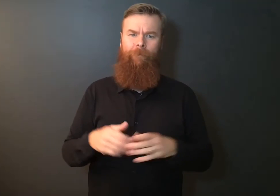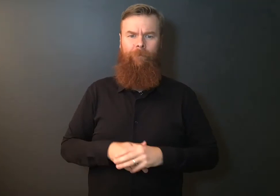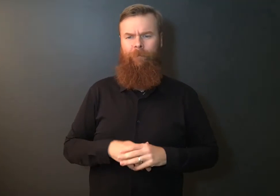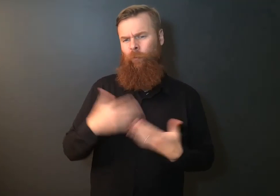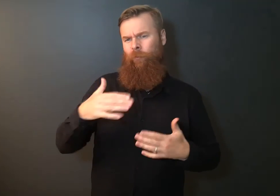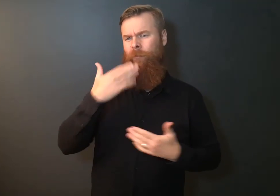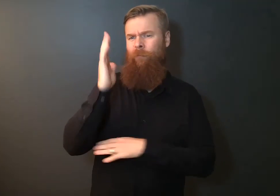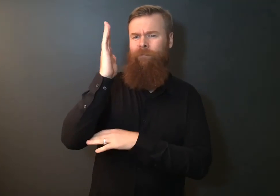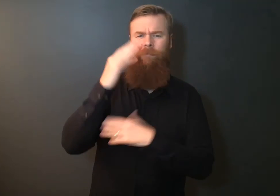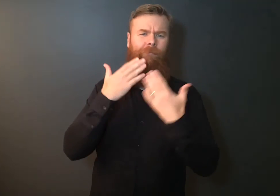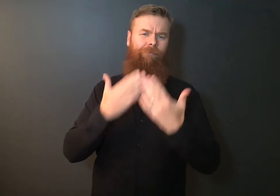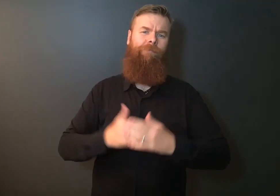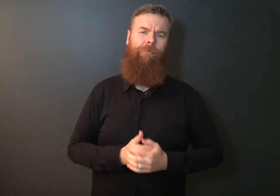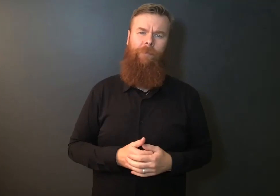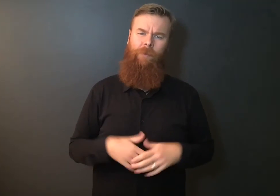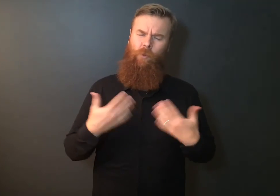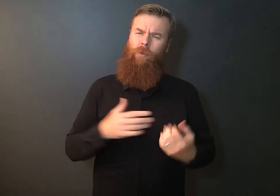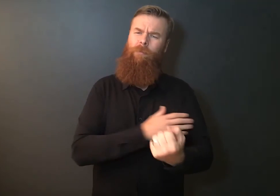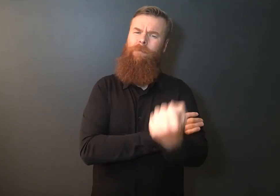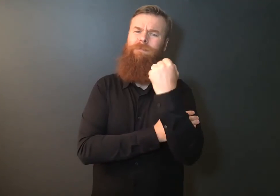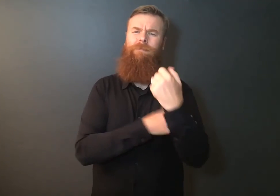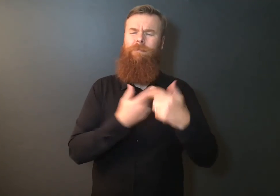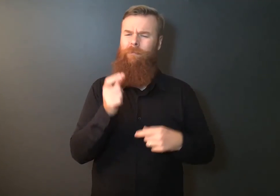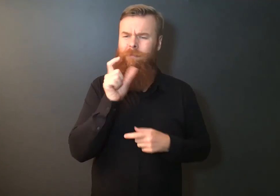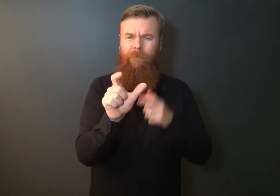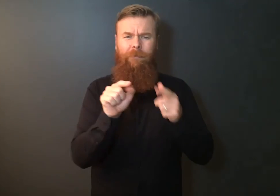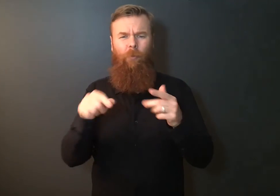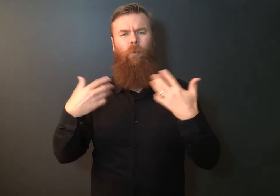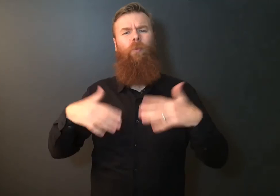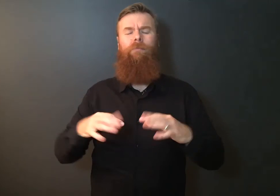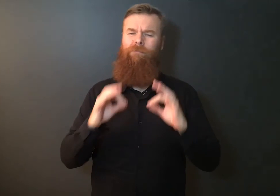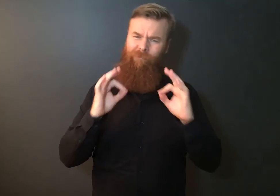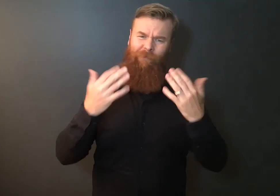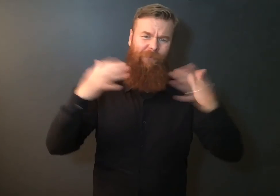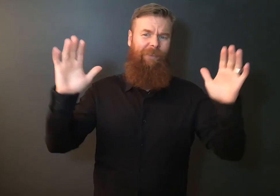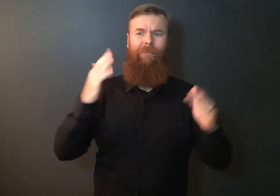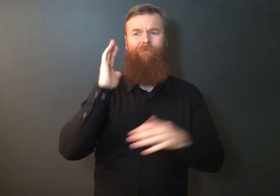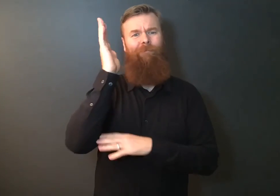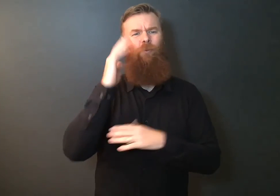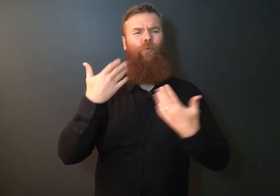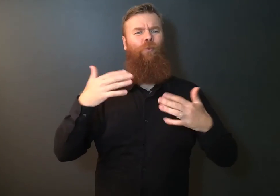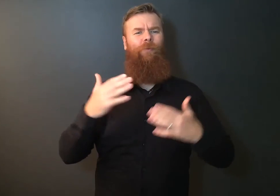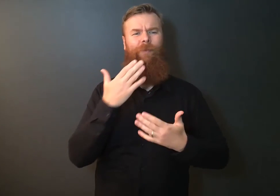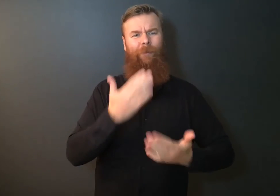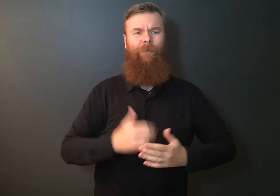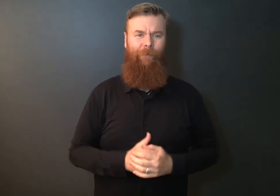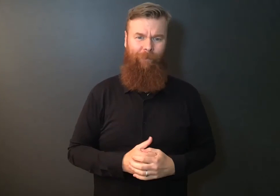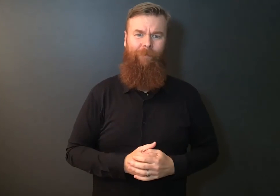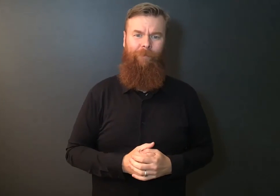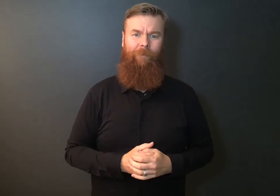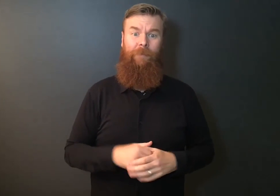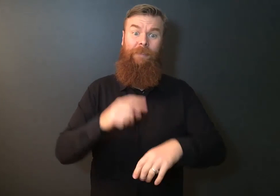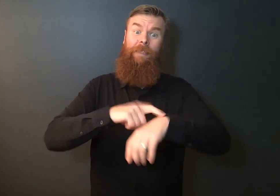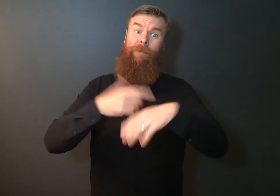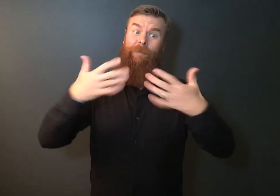powerful words to end this great session. Time has again been against us. We would continue for